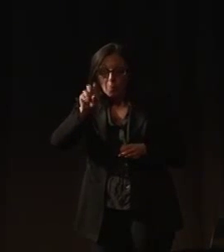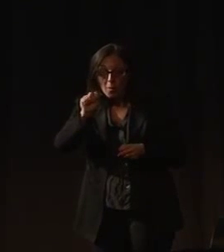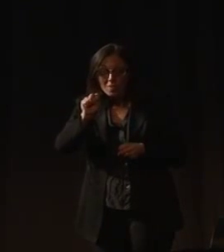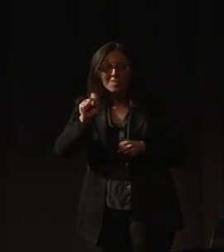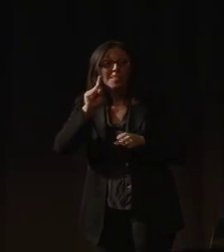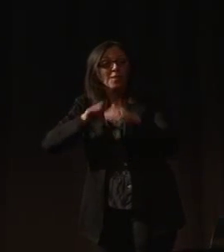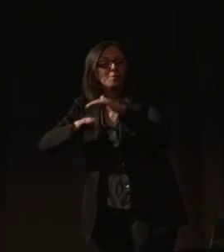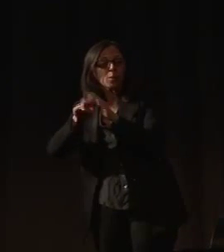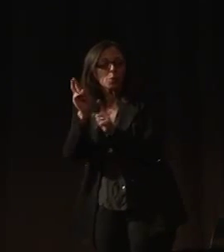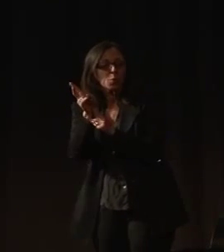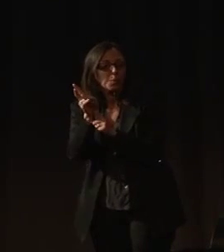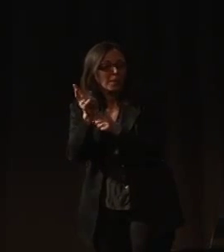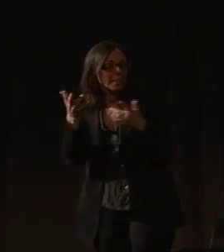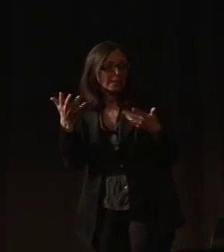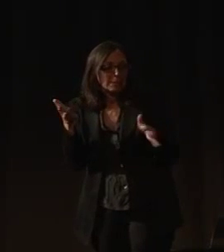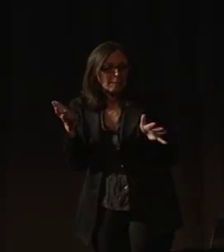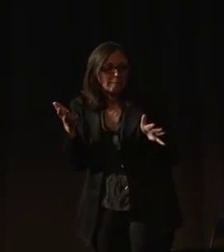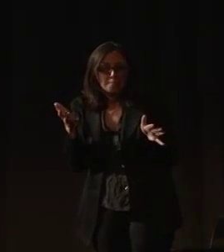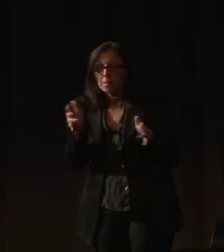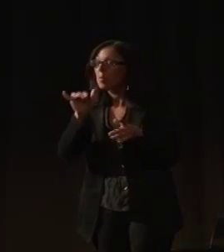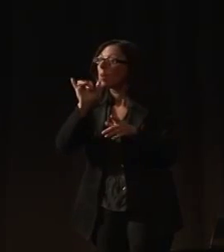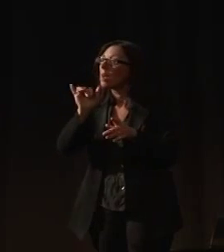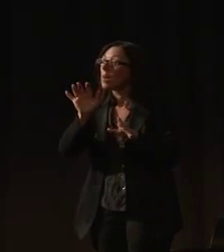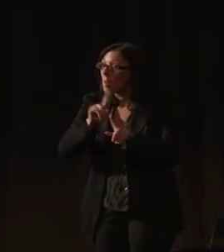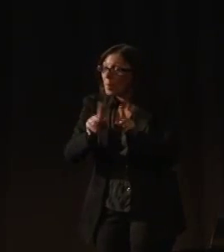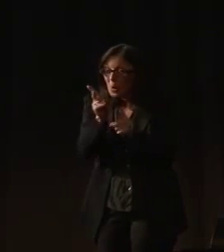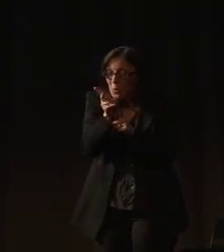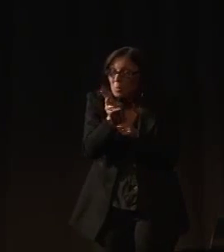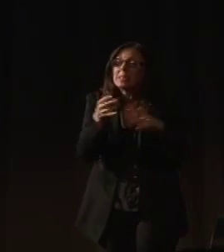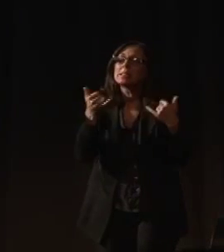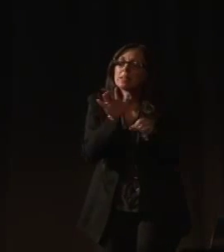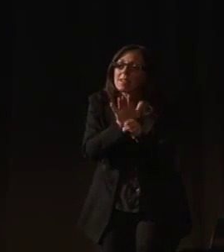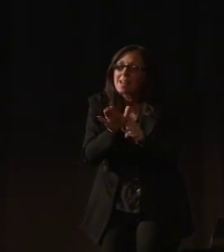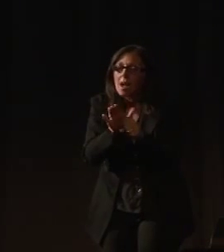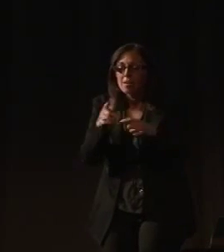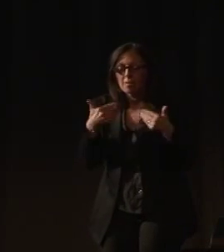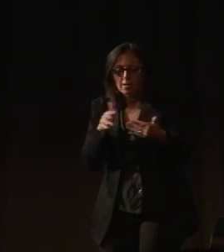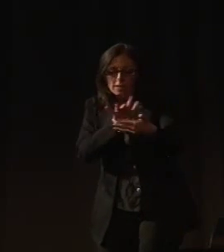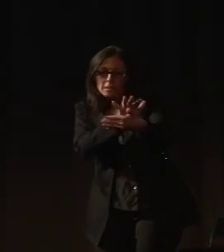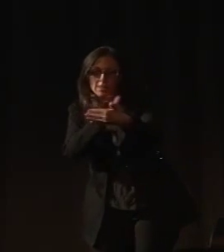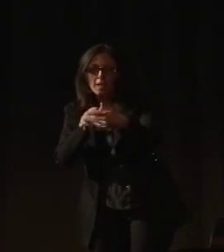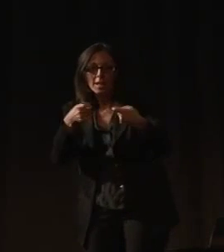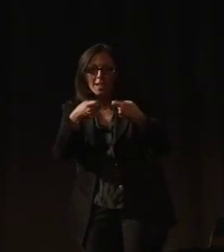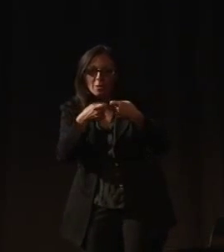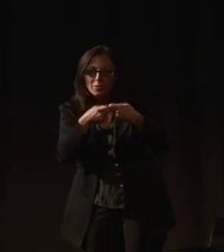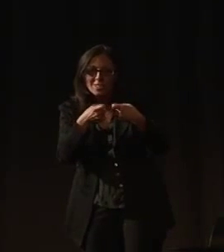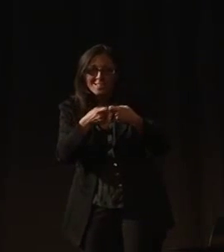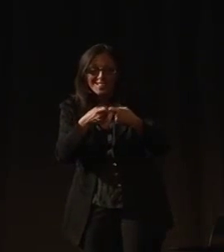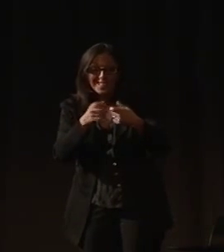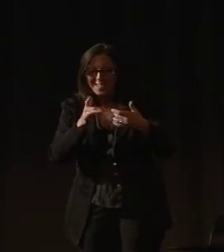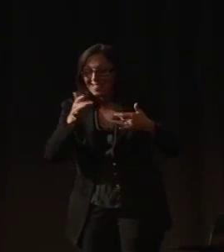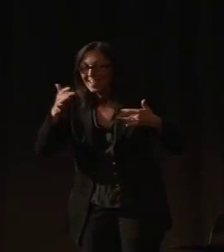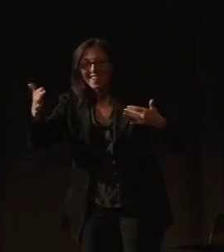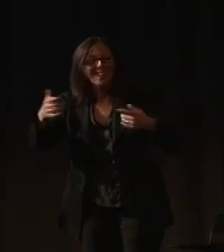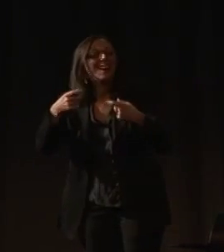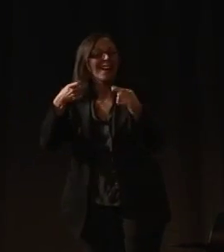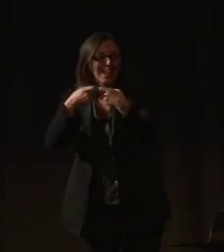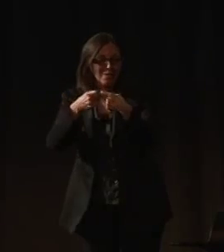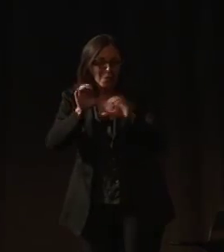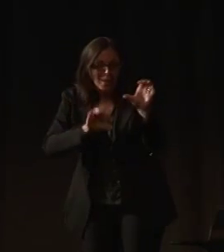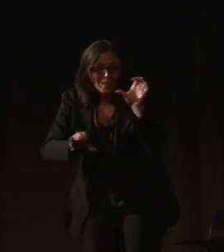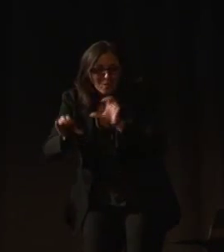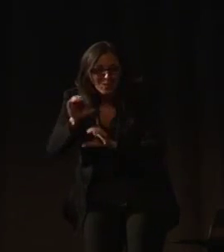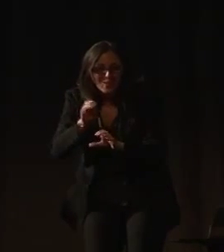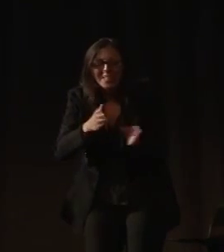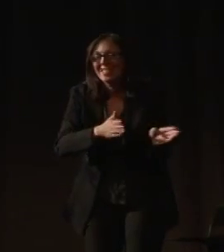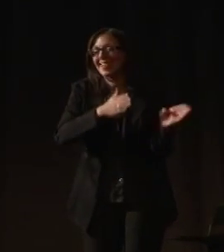studying electricity. And so 20 years later, the whole electrochemistry was done. 30 years later, there were electrical motor